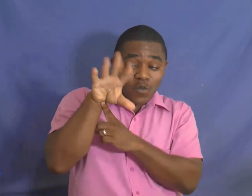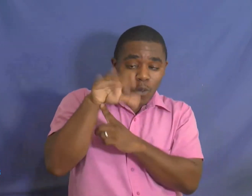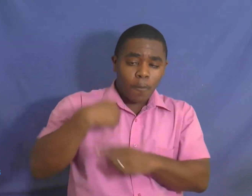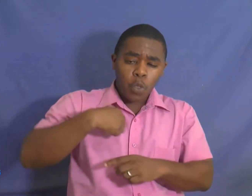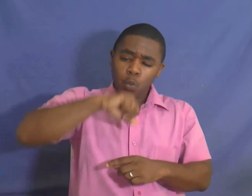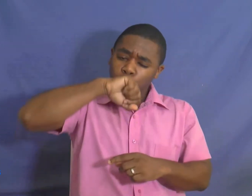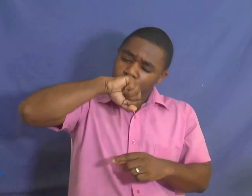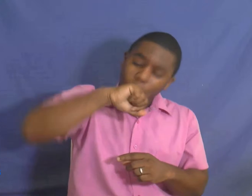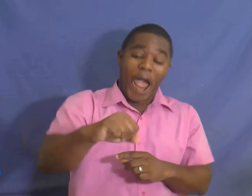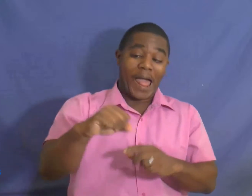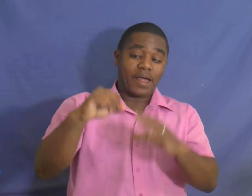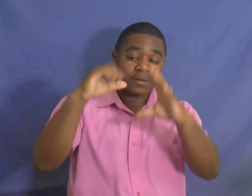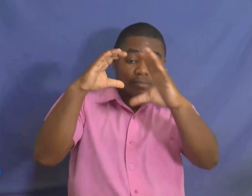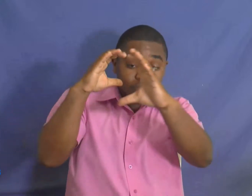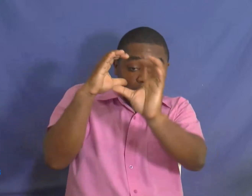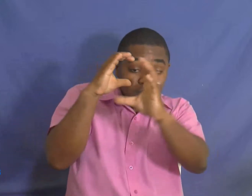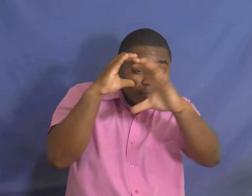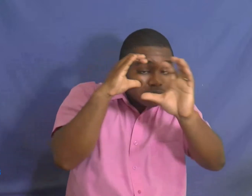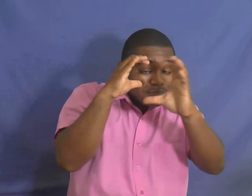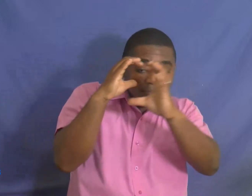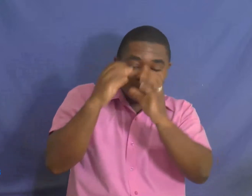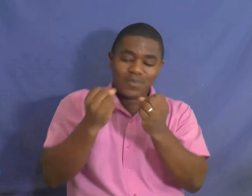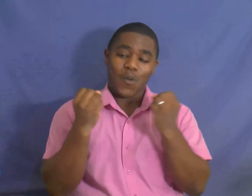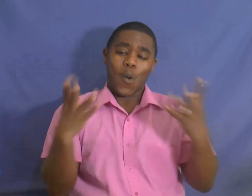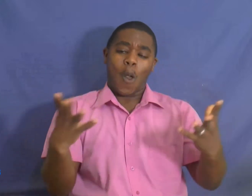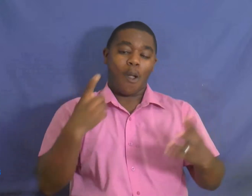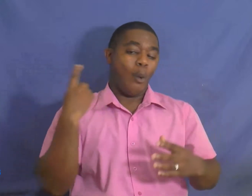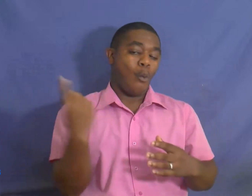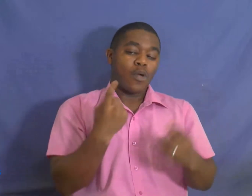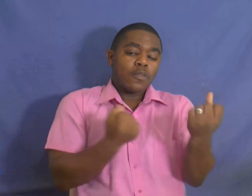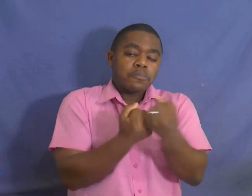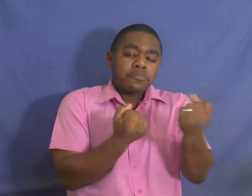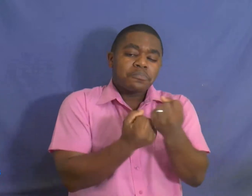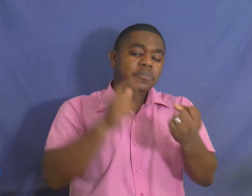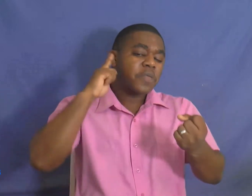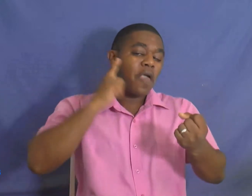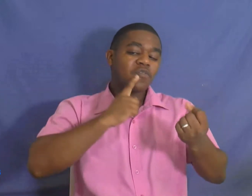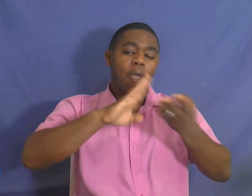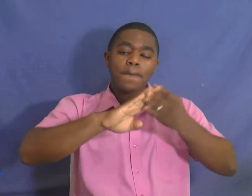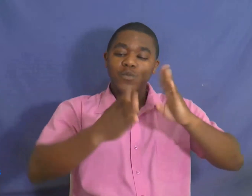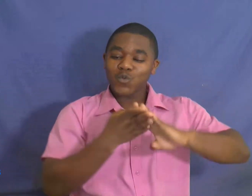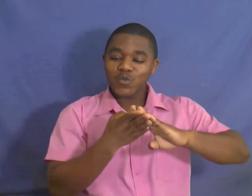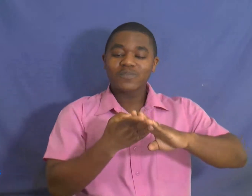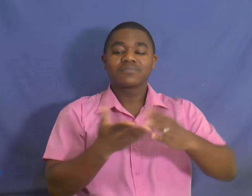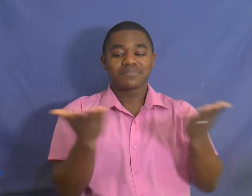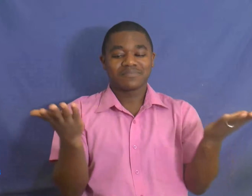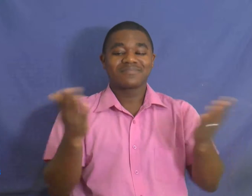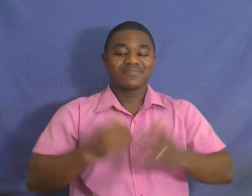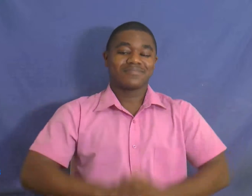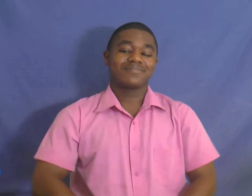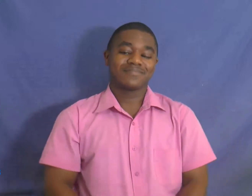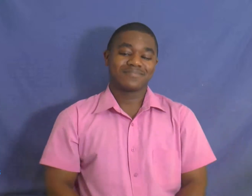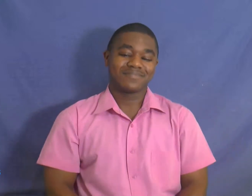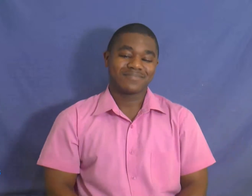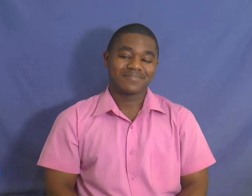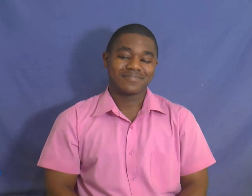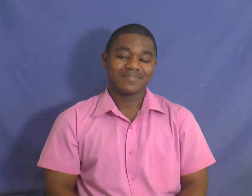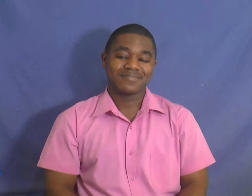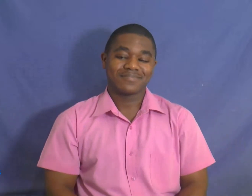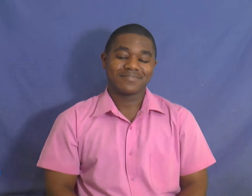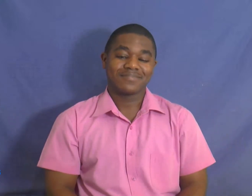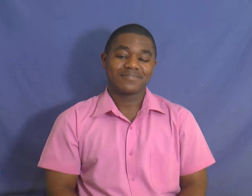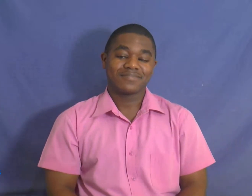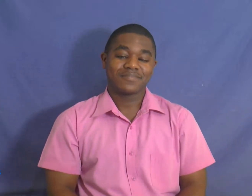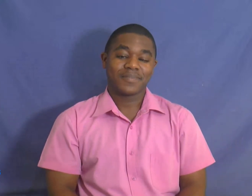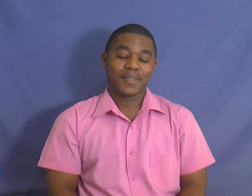craft, making coconut out of coconut shells. I'm also involved in media with video recording, and I have a lot of